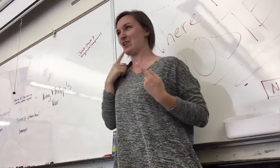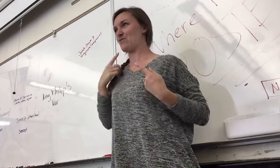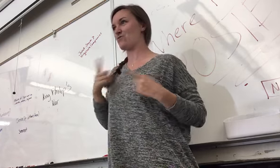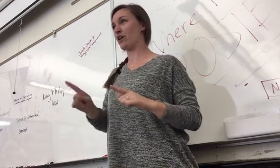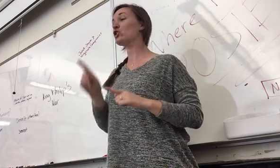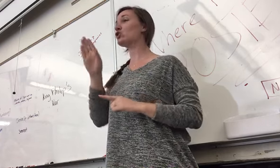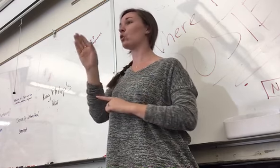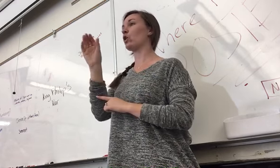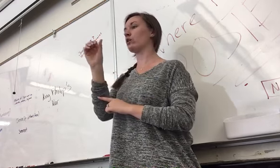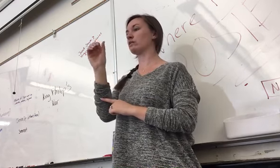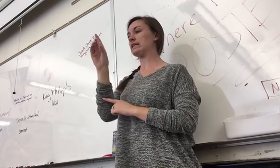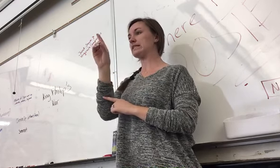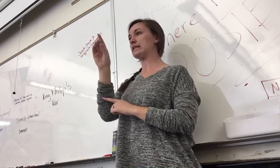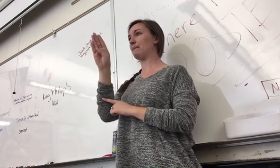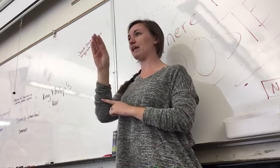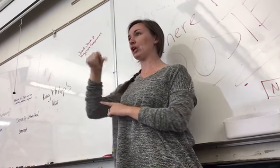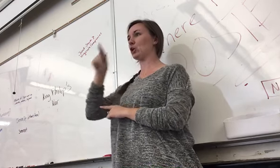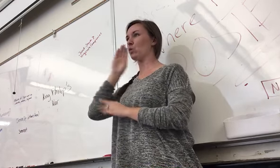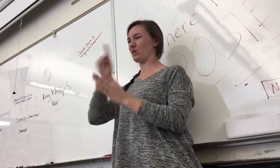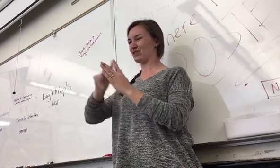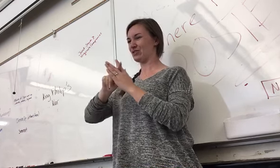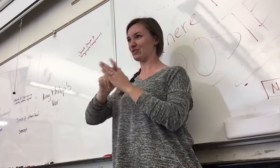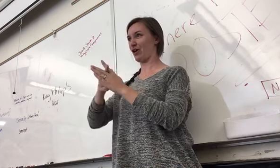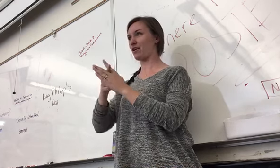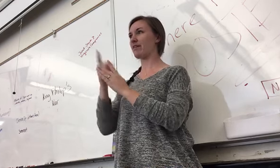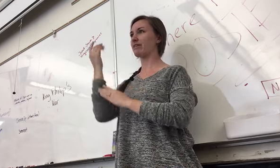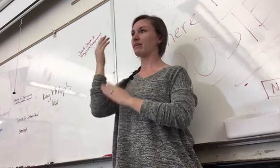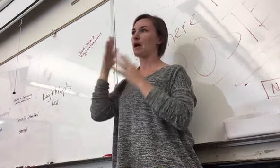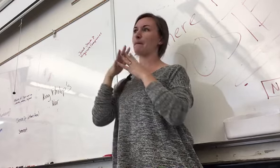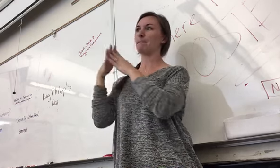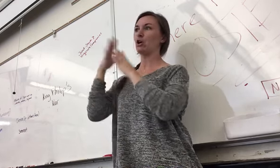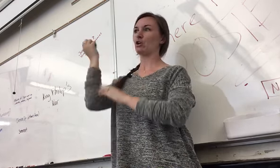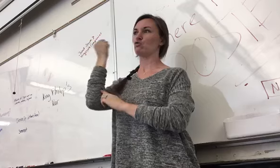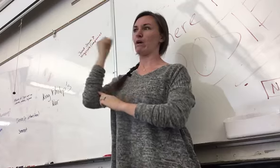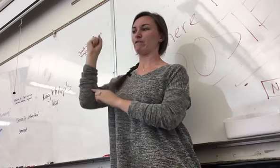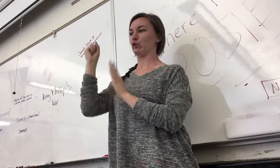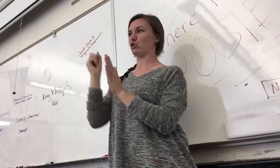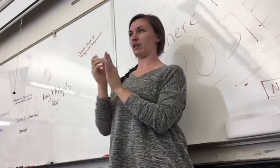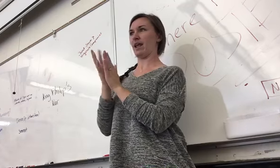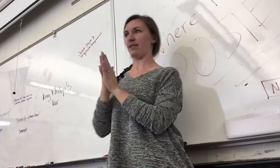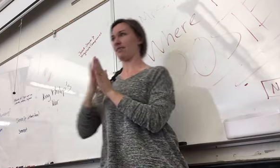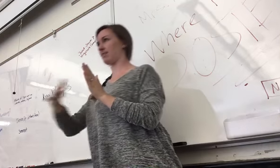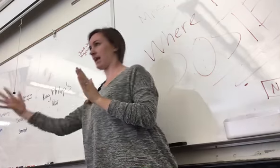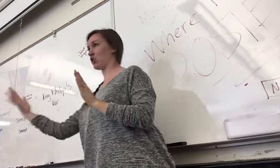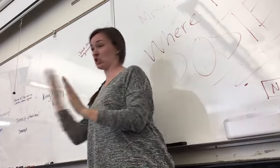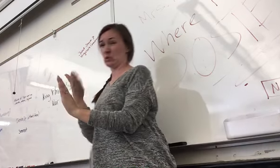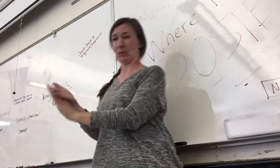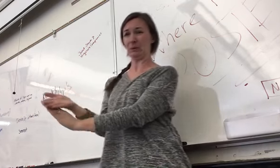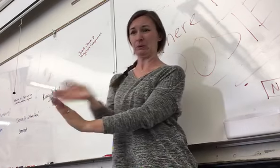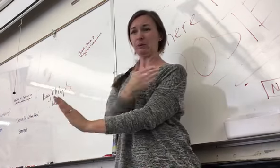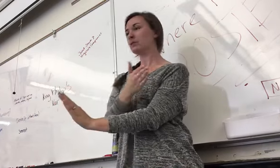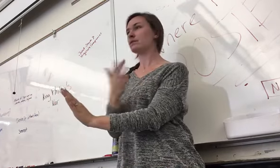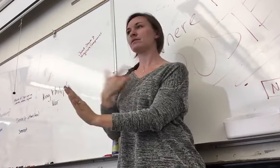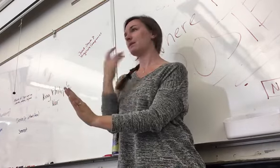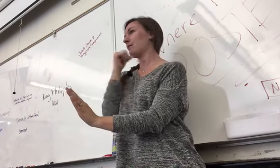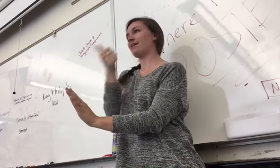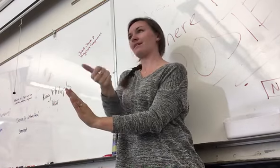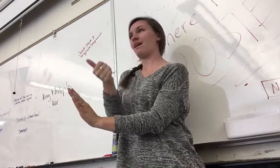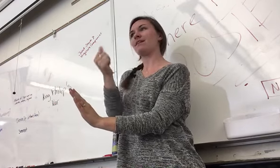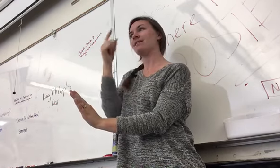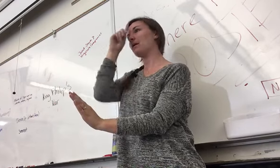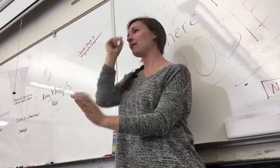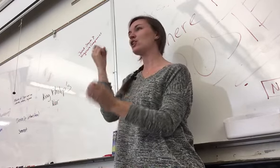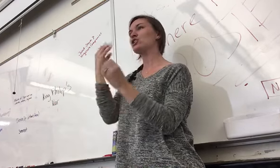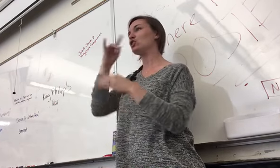American Revolution. And it will end in 1980. They won't do any of the early and they won't do any of the very late. Because too many kids